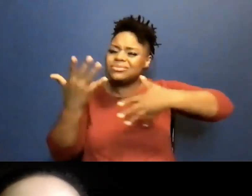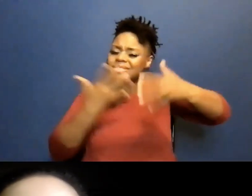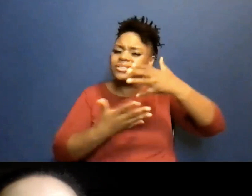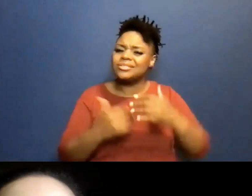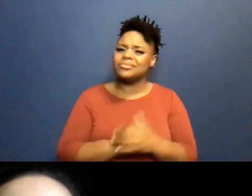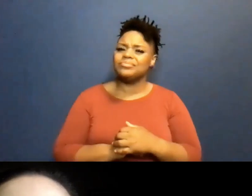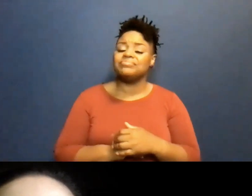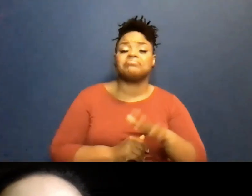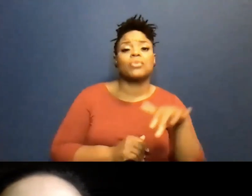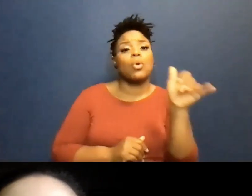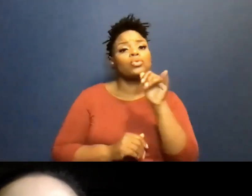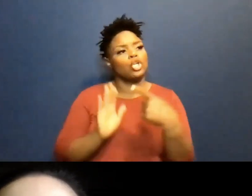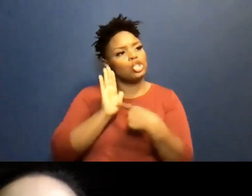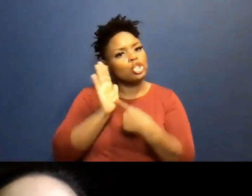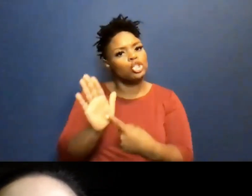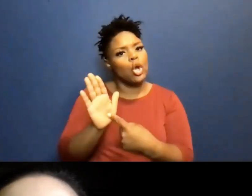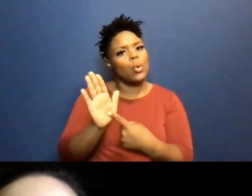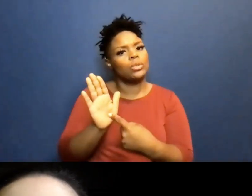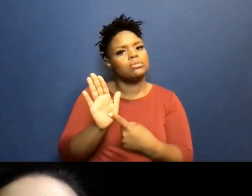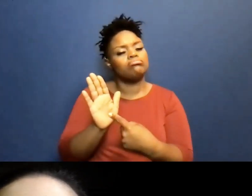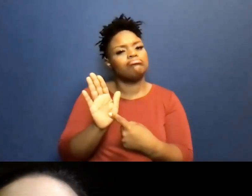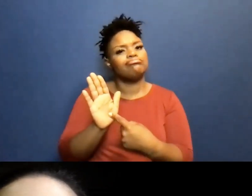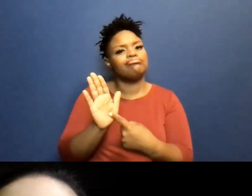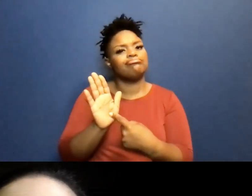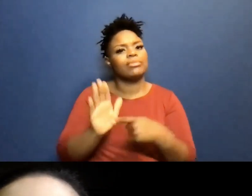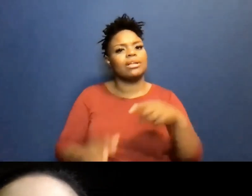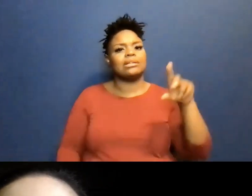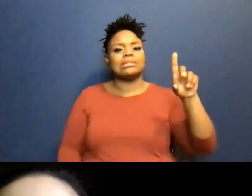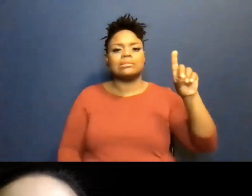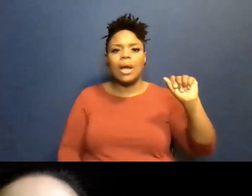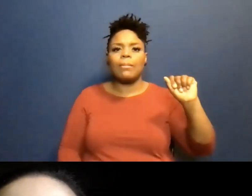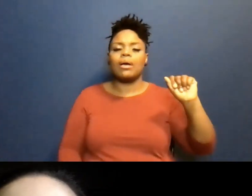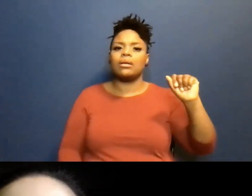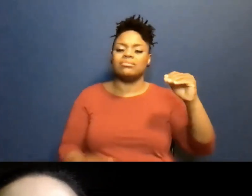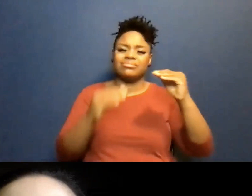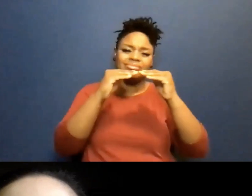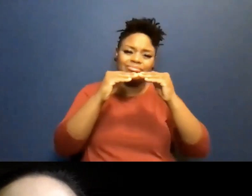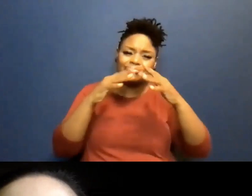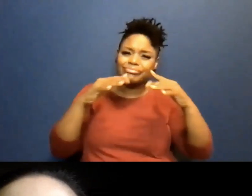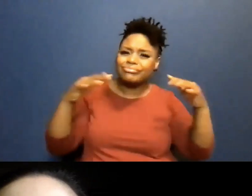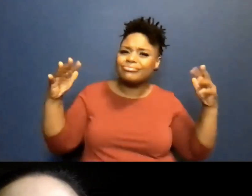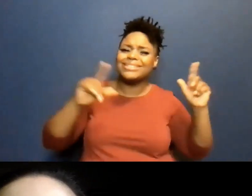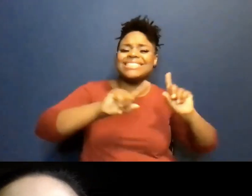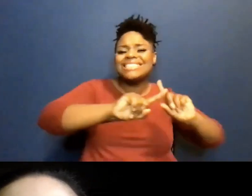that to me is really powerful to see. It's something that we need to see more